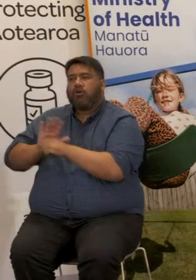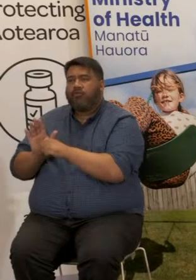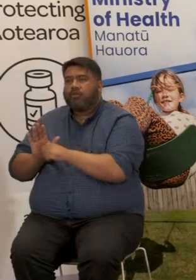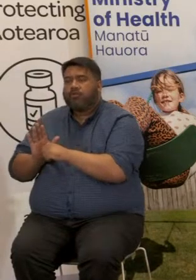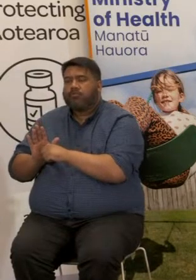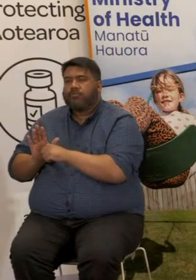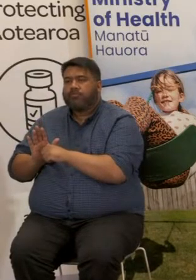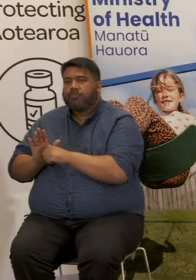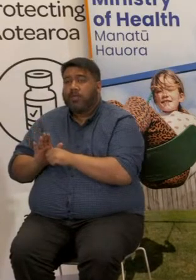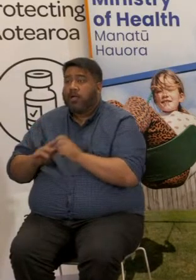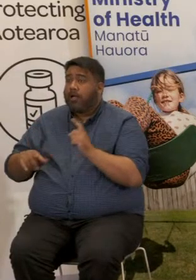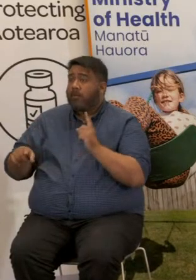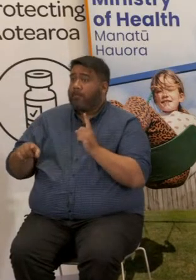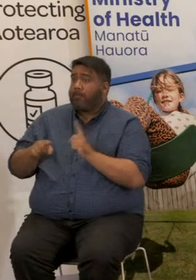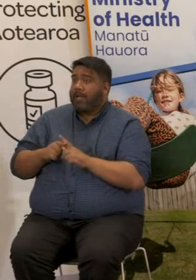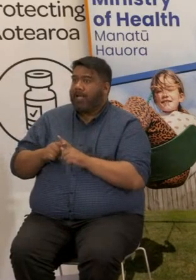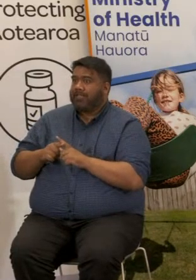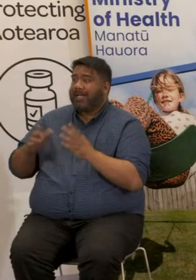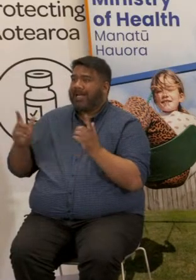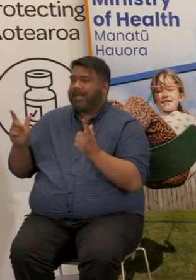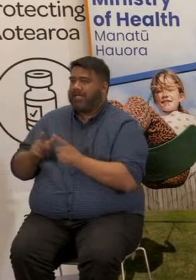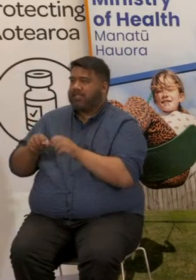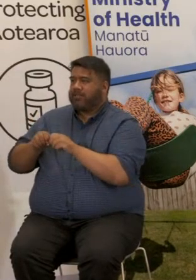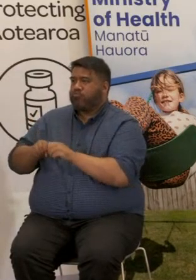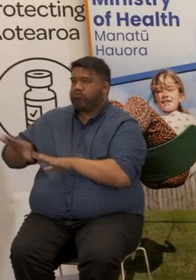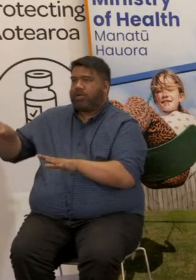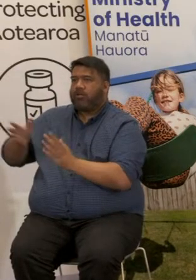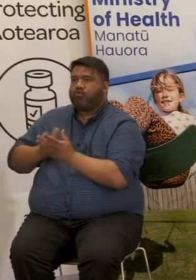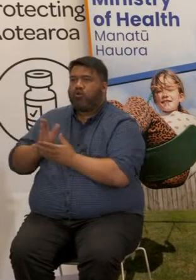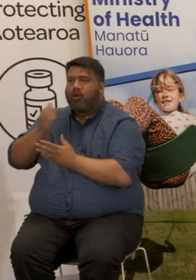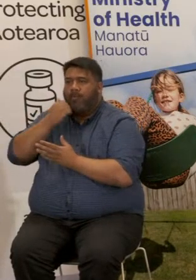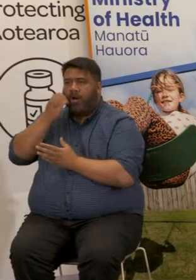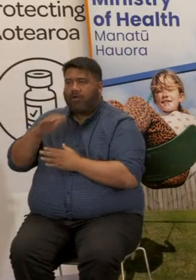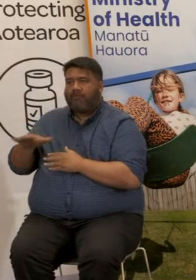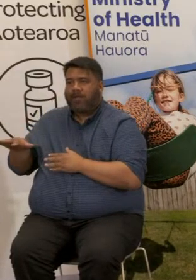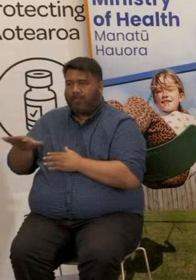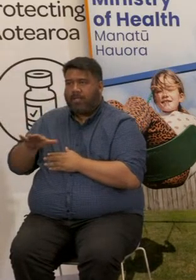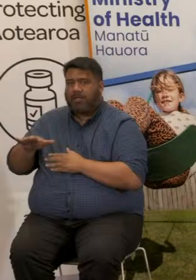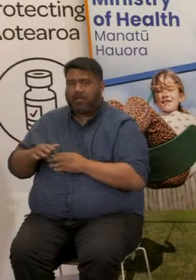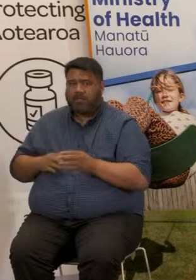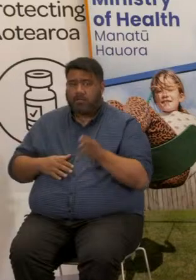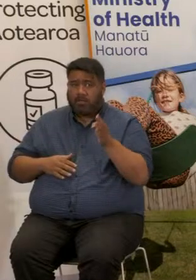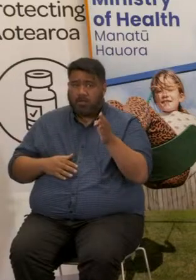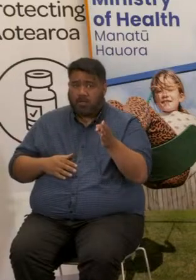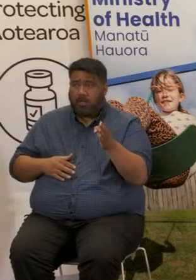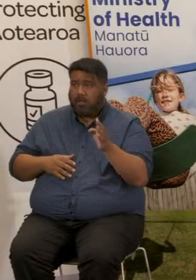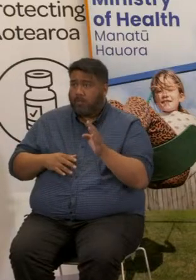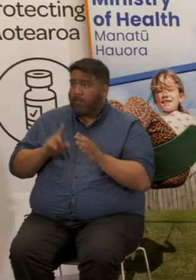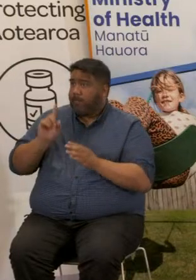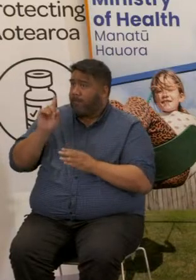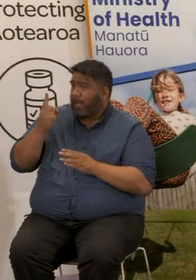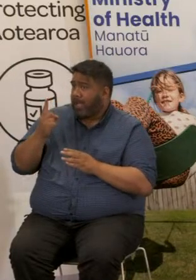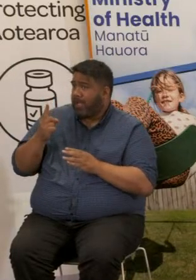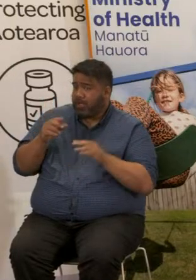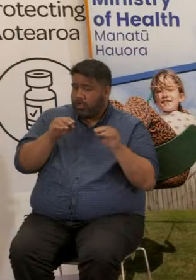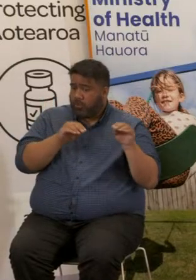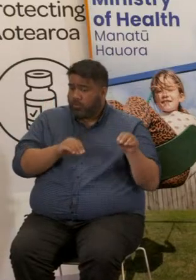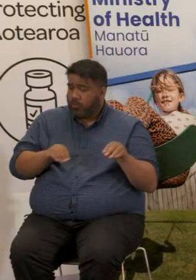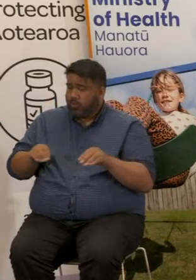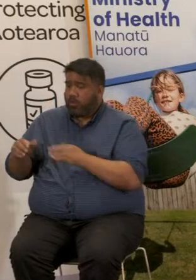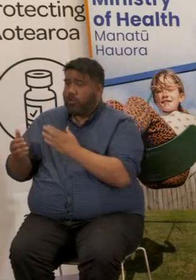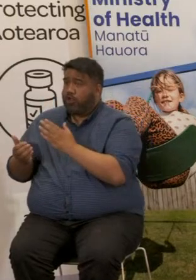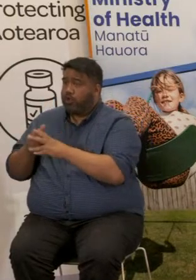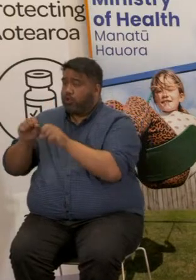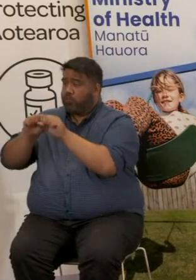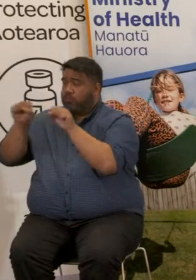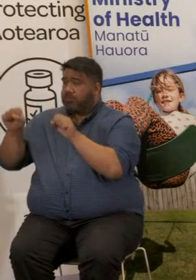also to prevent spread within Māori whānau as well. A vulnerability though, doesn't it? Because potentially we're moving into the traffic light system and we're not going to have